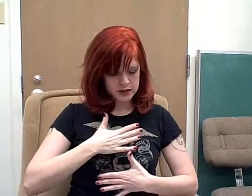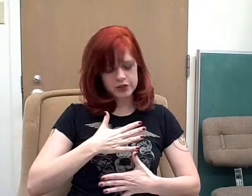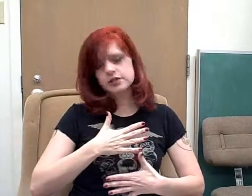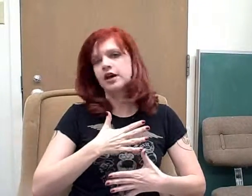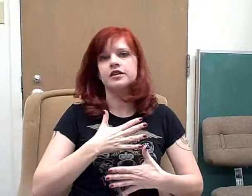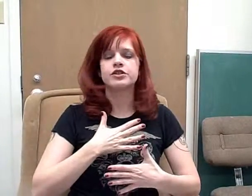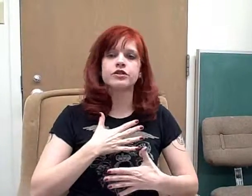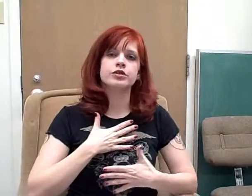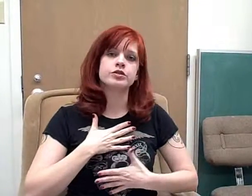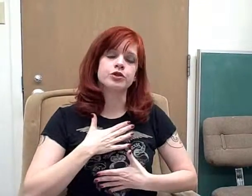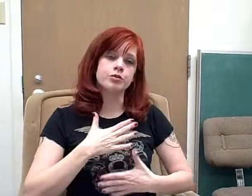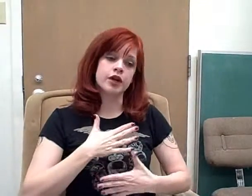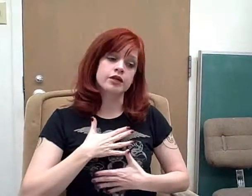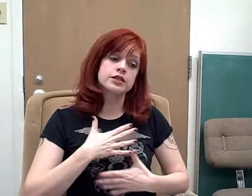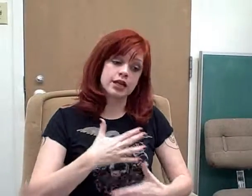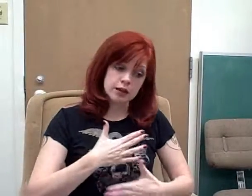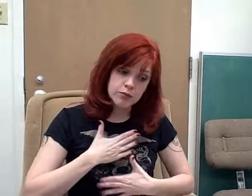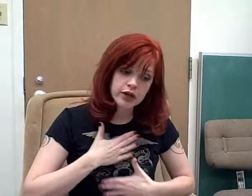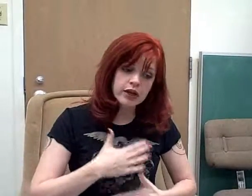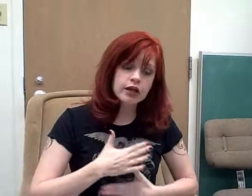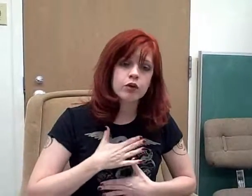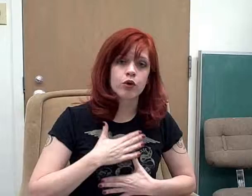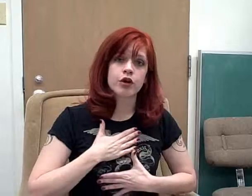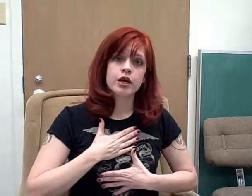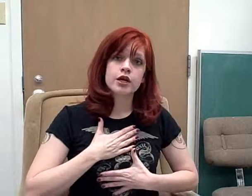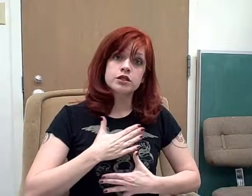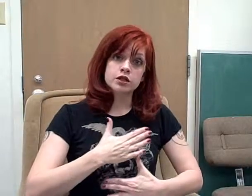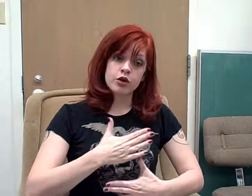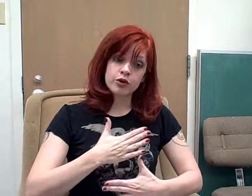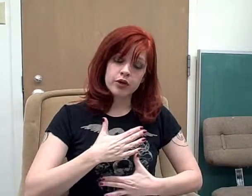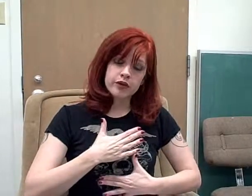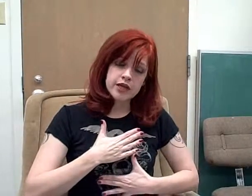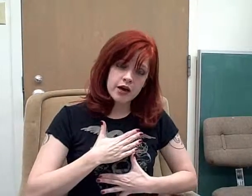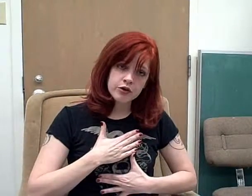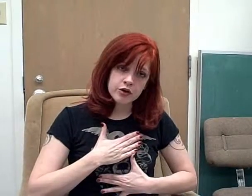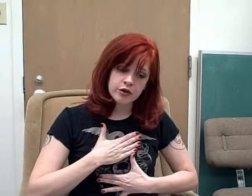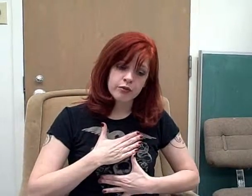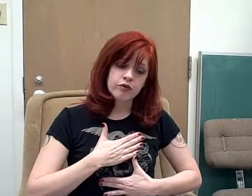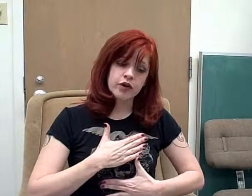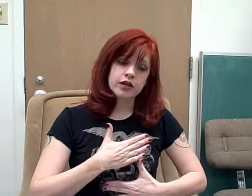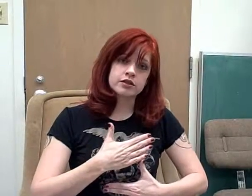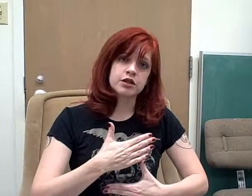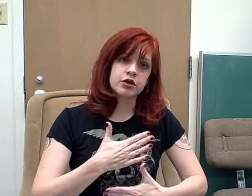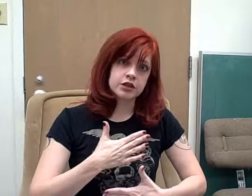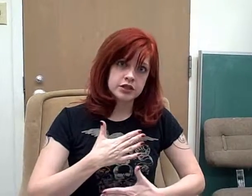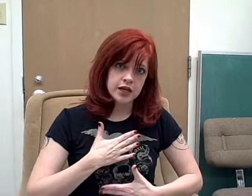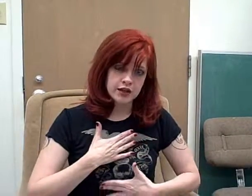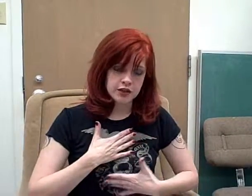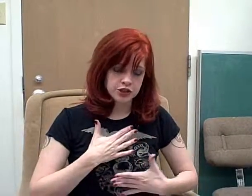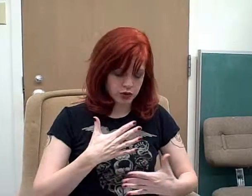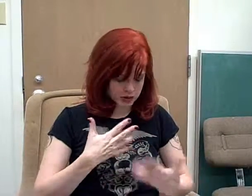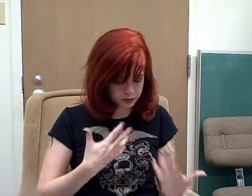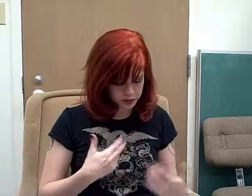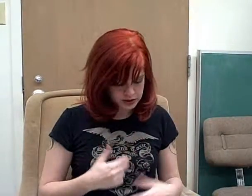good sign to use when you're playing to say keep breathing, or slow your breathing down. You could move your hands slower to say that you want them to breathe